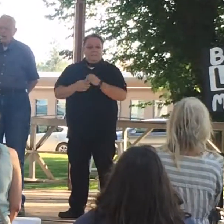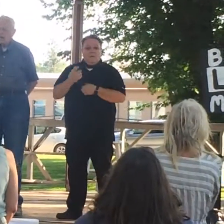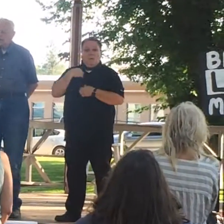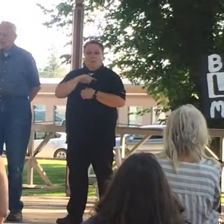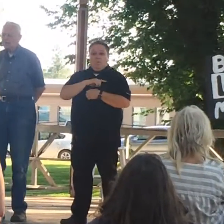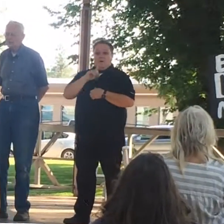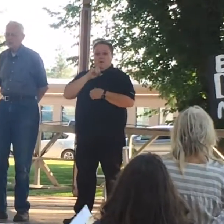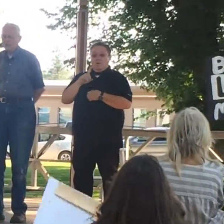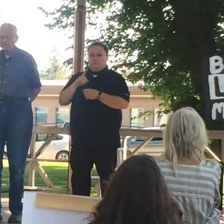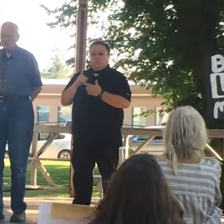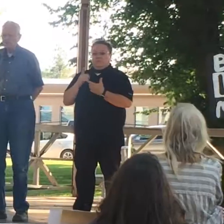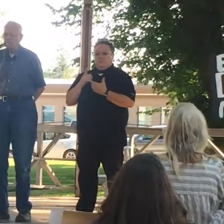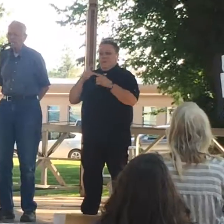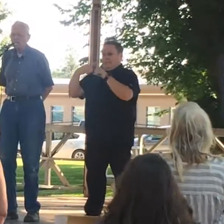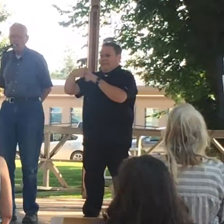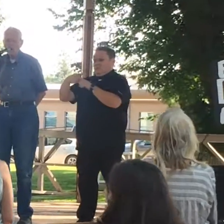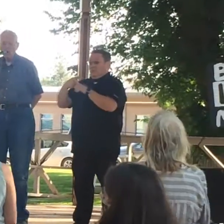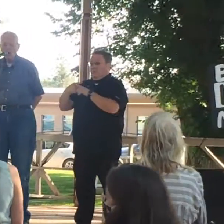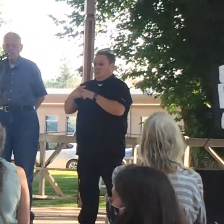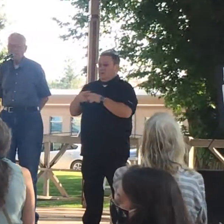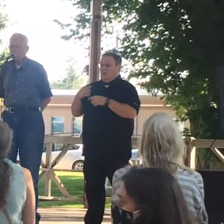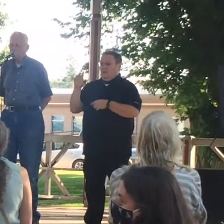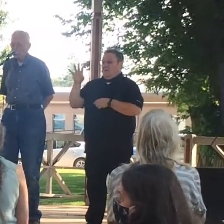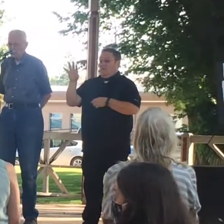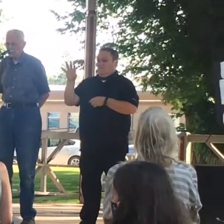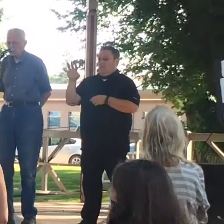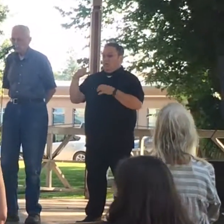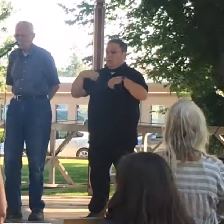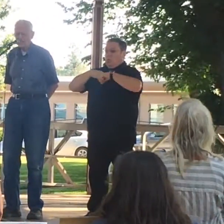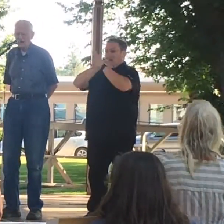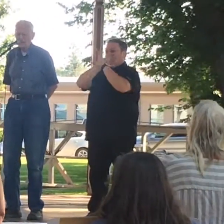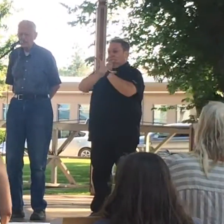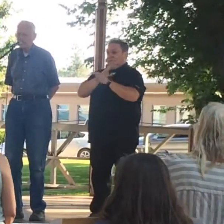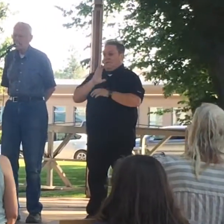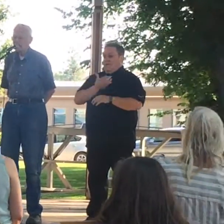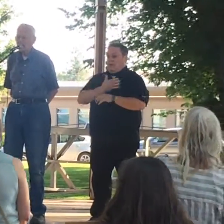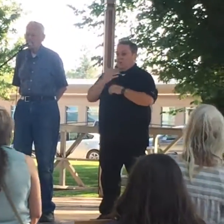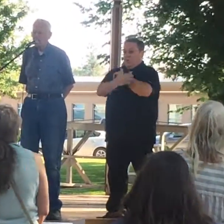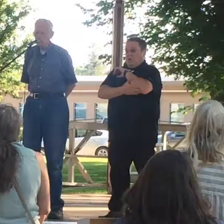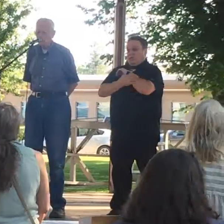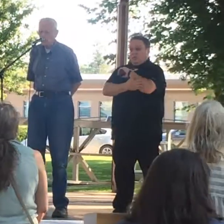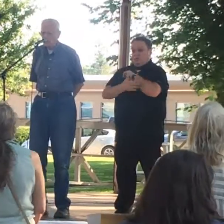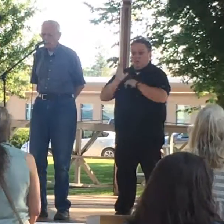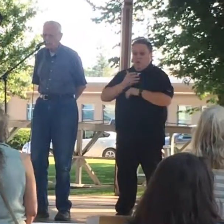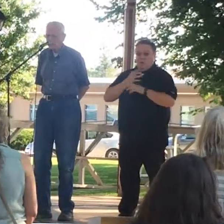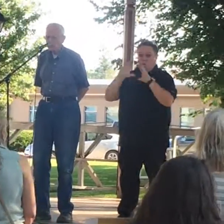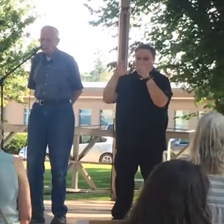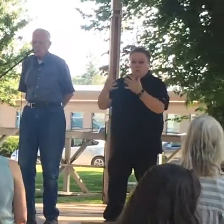We are at the intersection of 4 crises in our country and in our